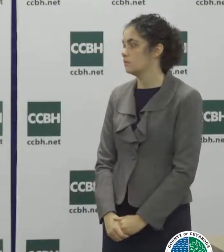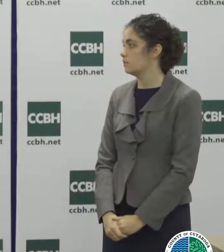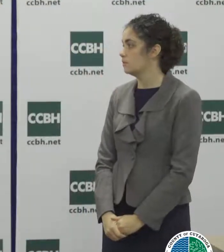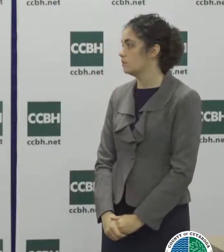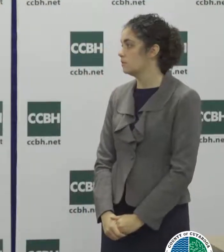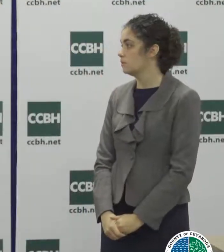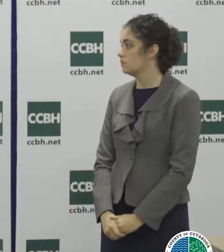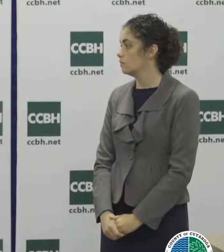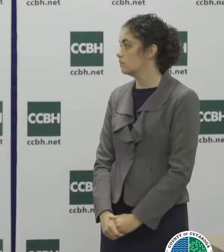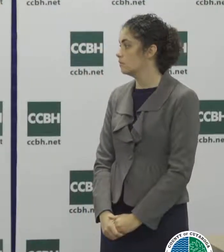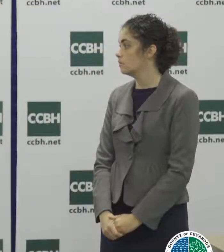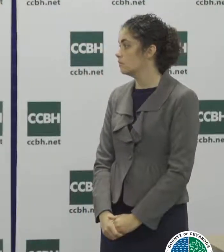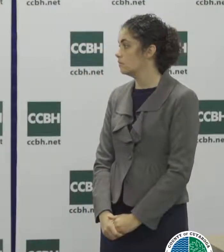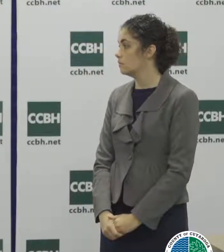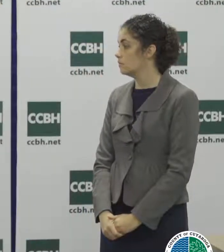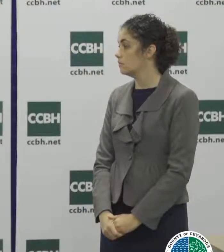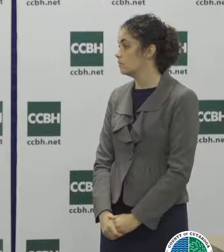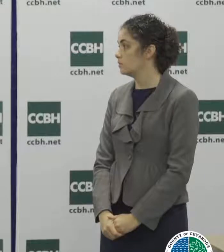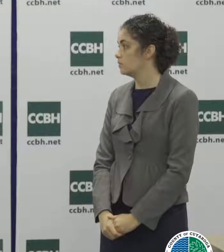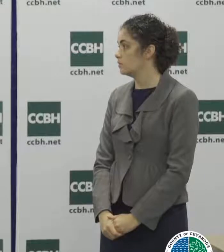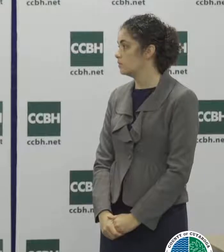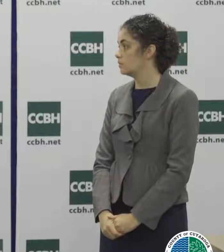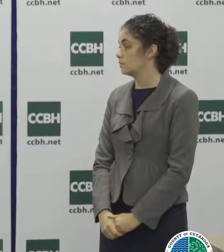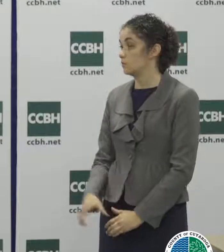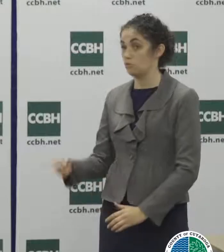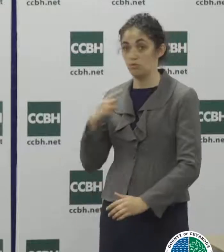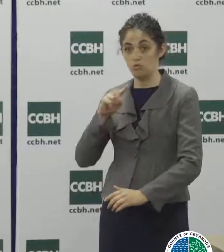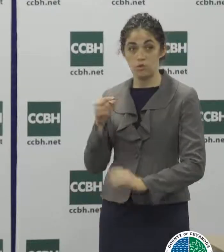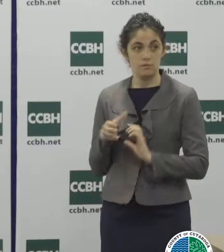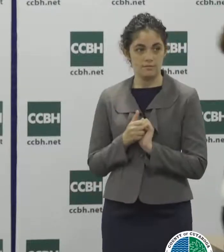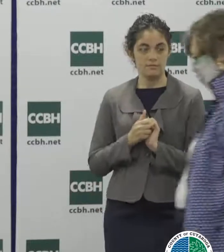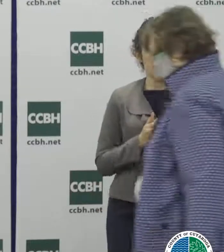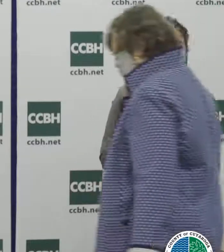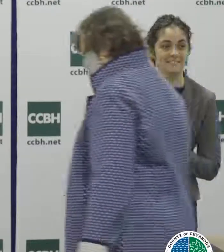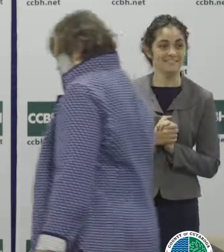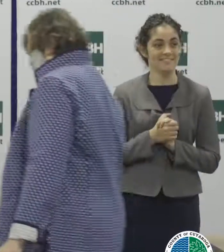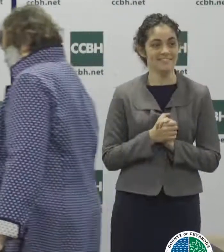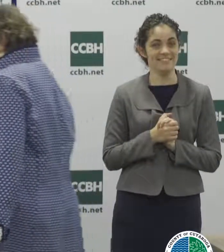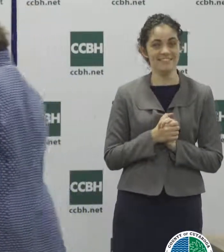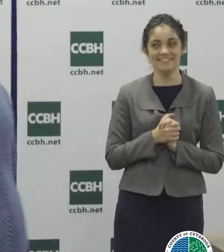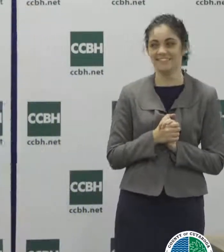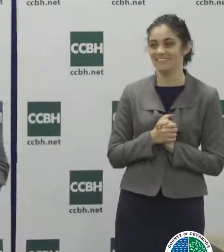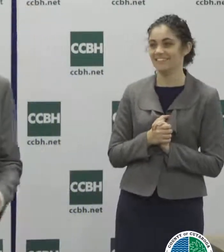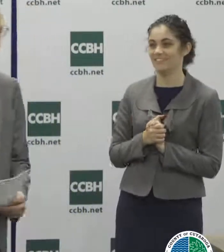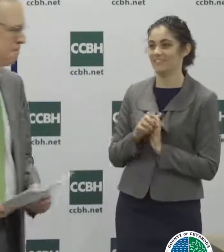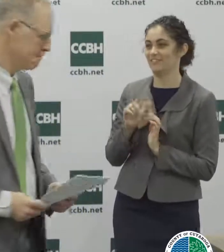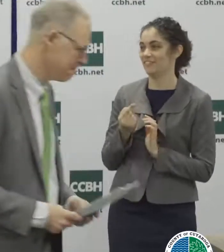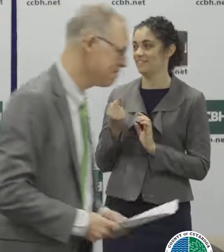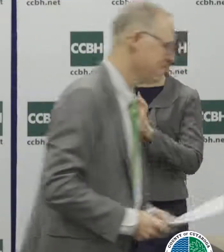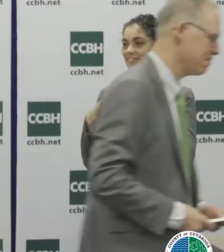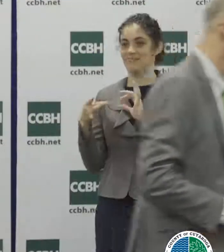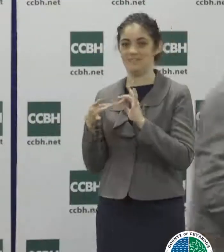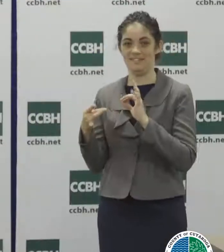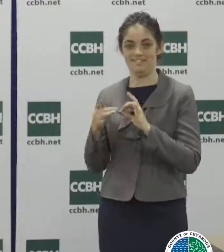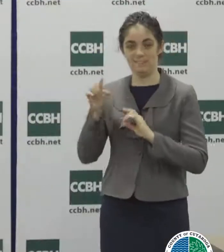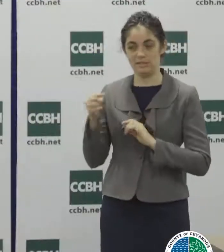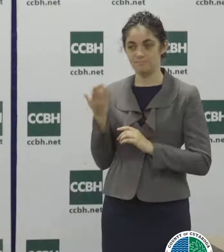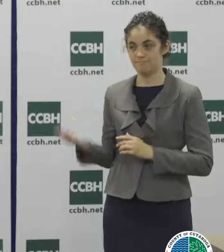And actually, Armin, we usually have you go first with your remarks, so I think we should be customary, so please. Thank you.